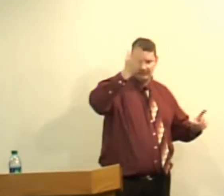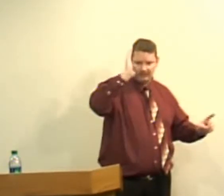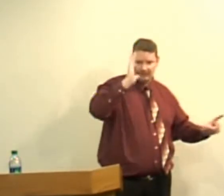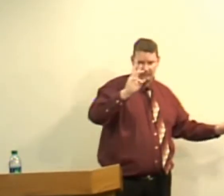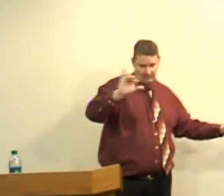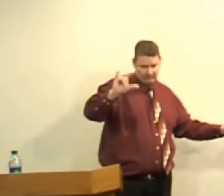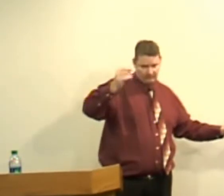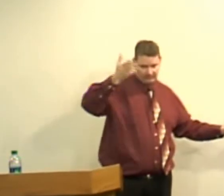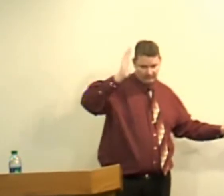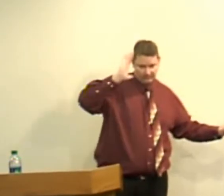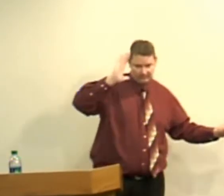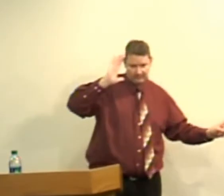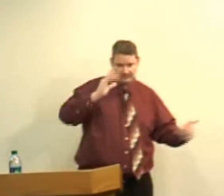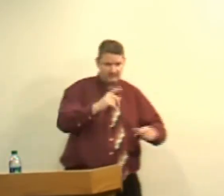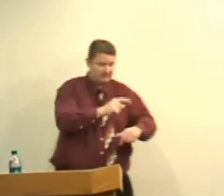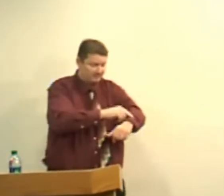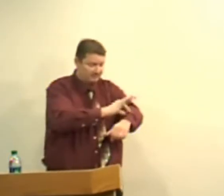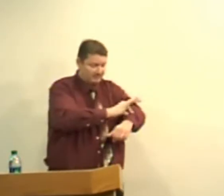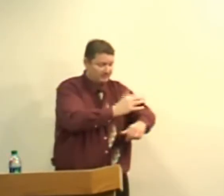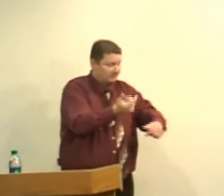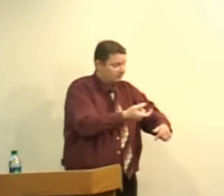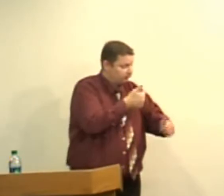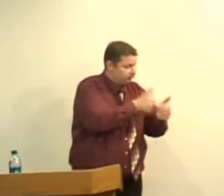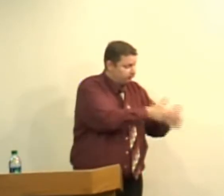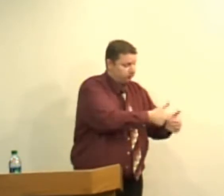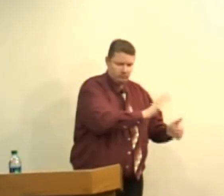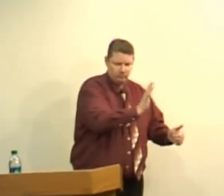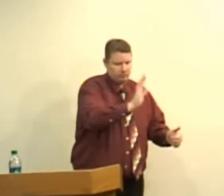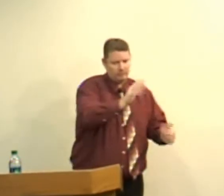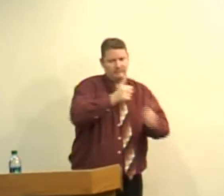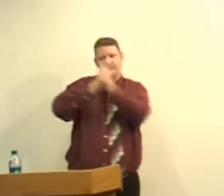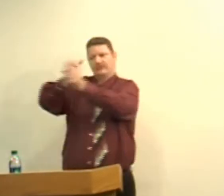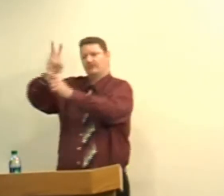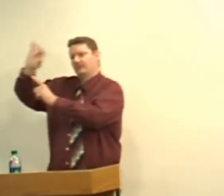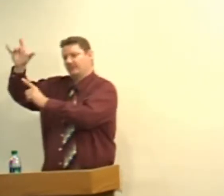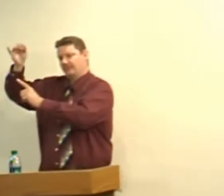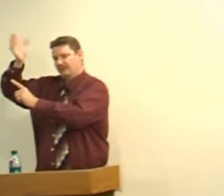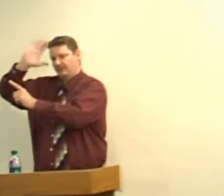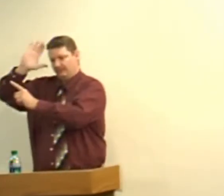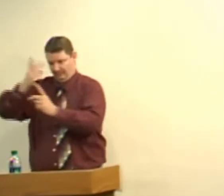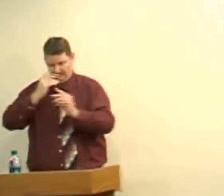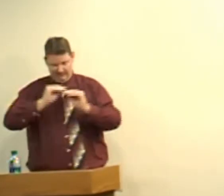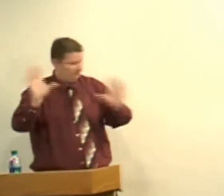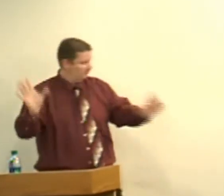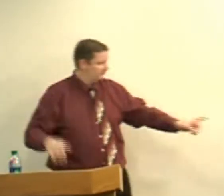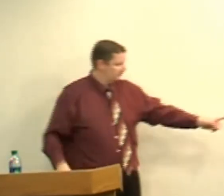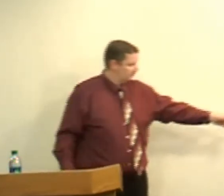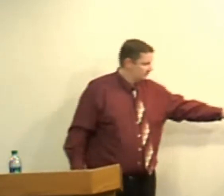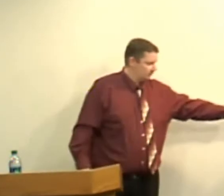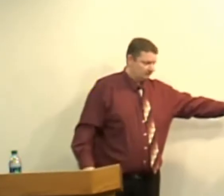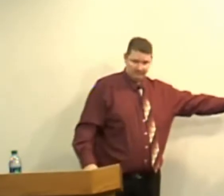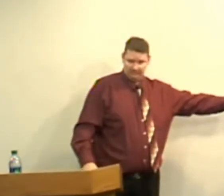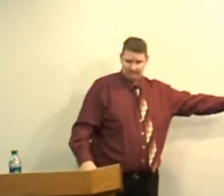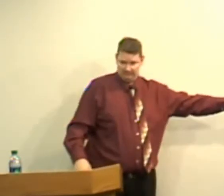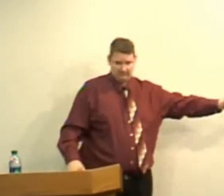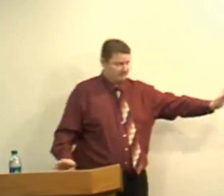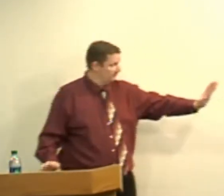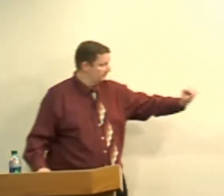For the lust of that, for the will of God. Those things of the flesh follow the things of the world. So we are to turn